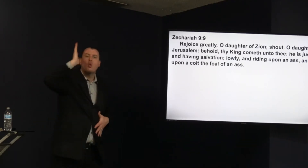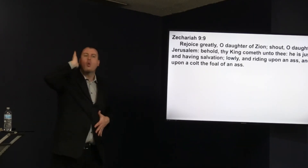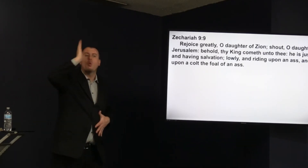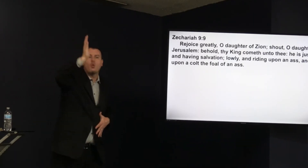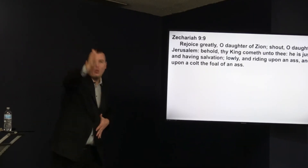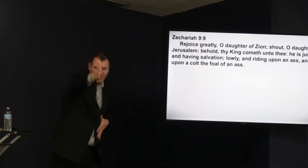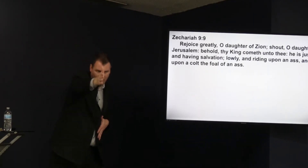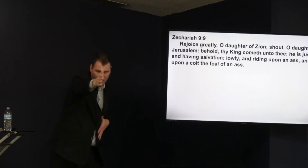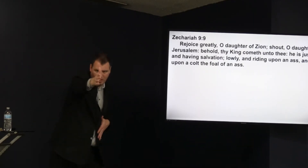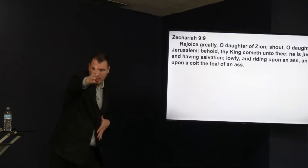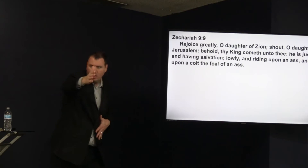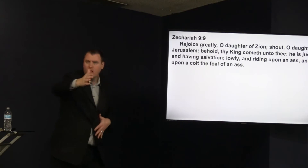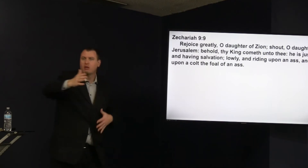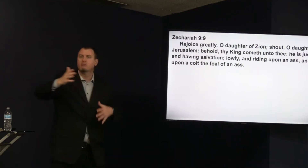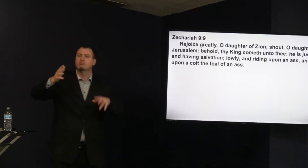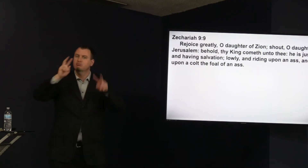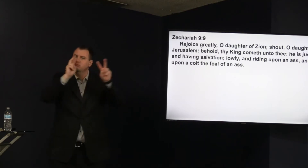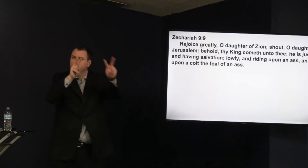discouraged. Rejoice greatly, because